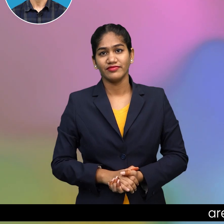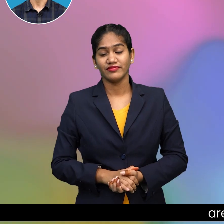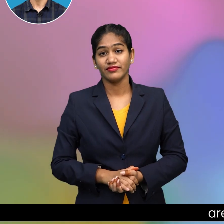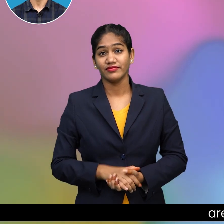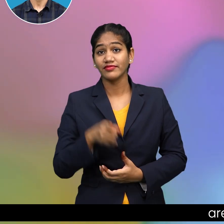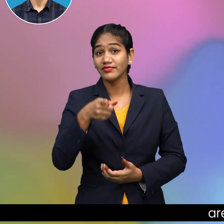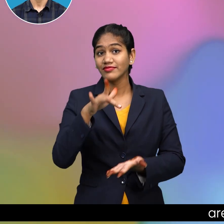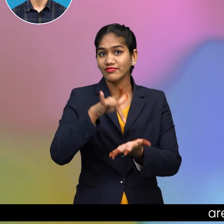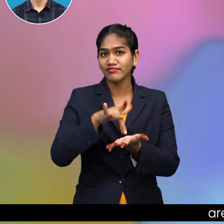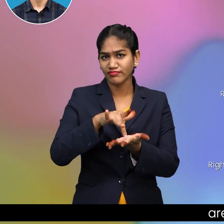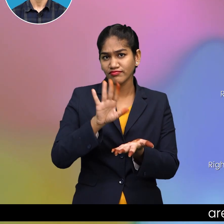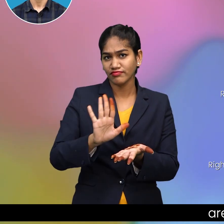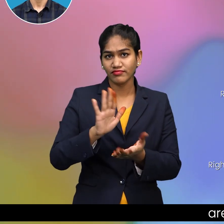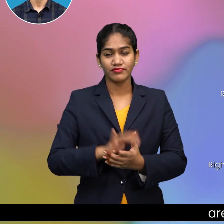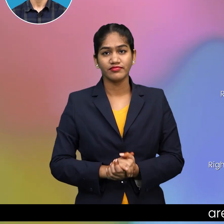are located